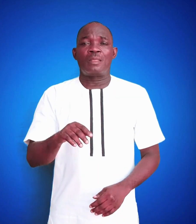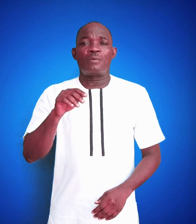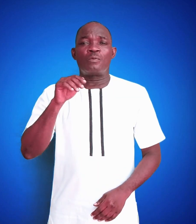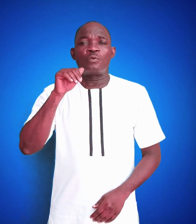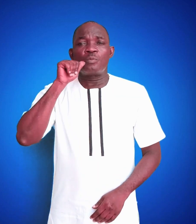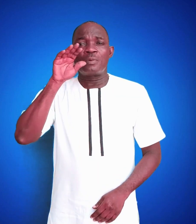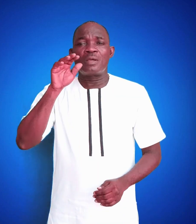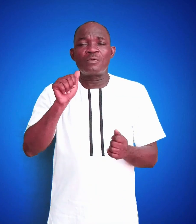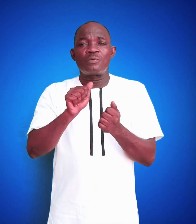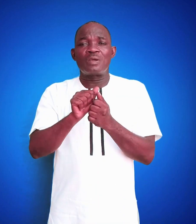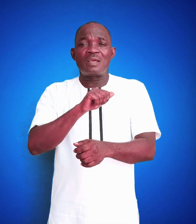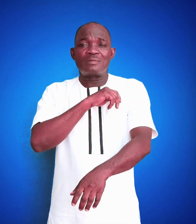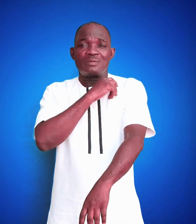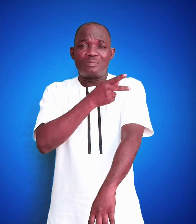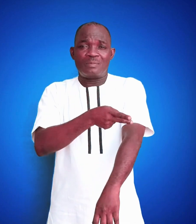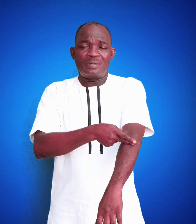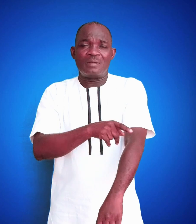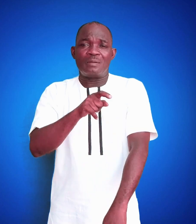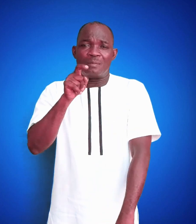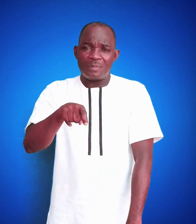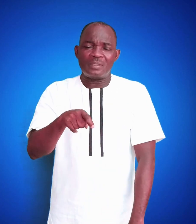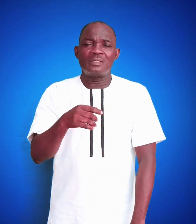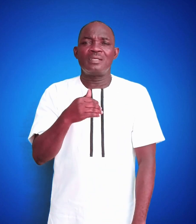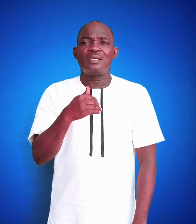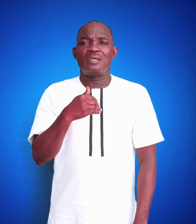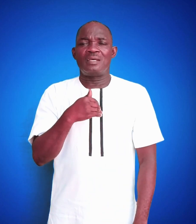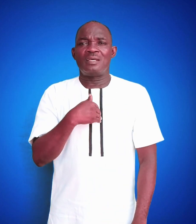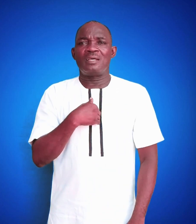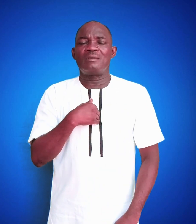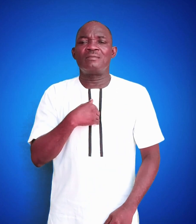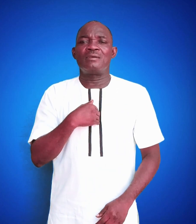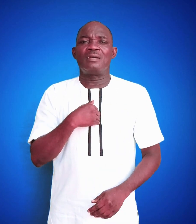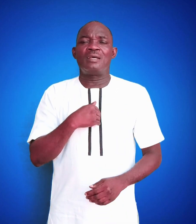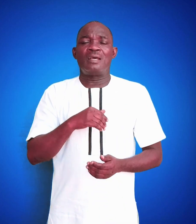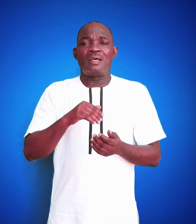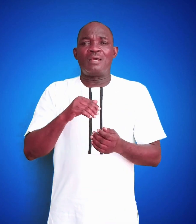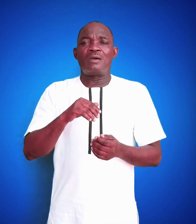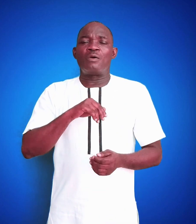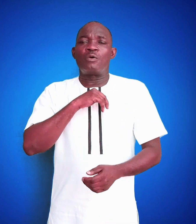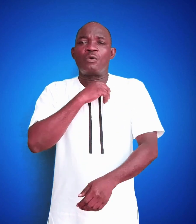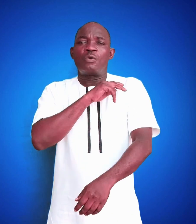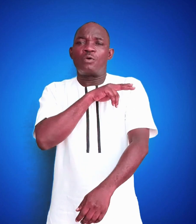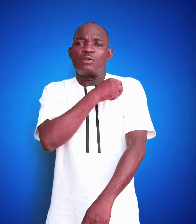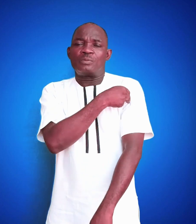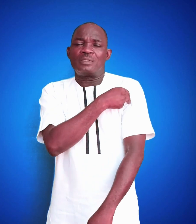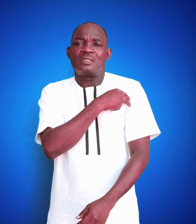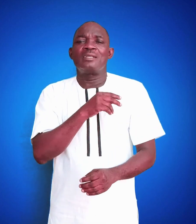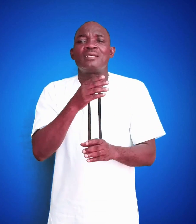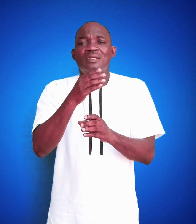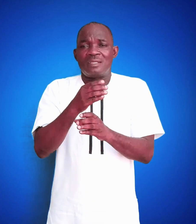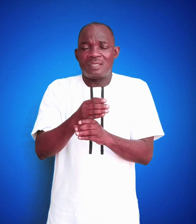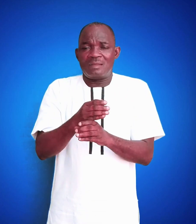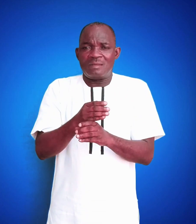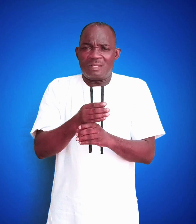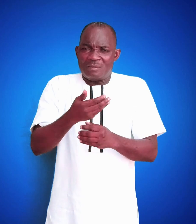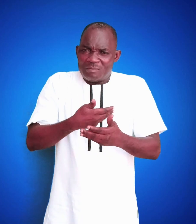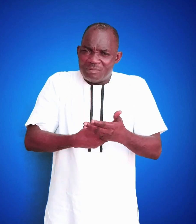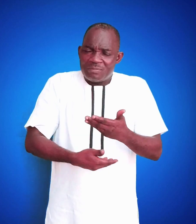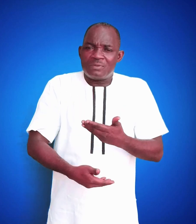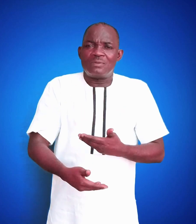Pregnant women should have antenatal care and deliver